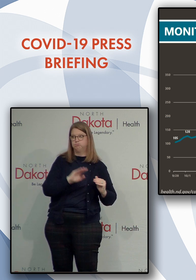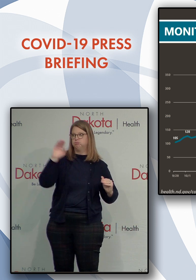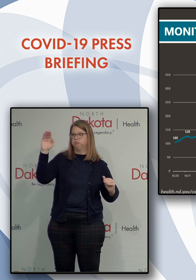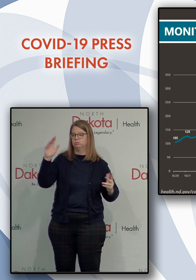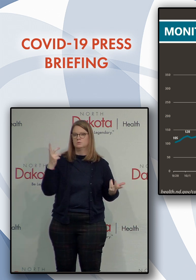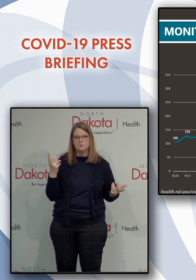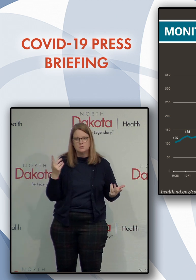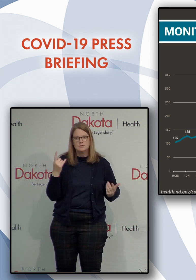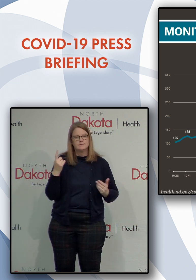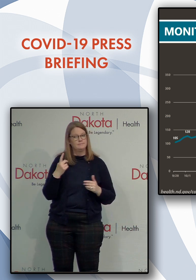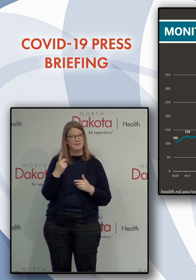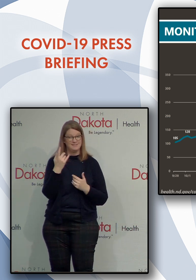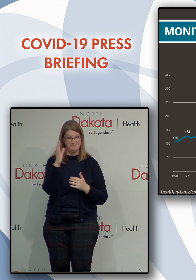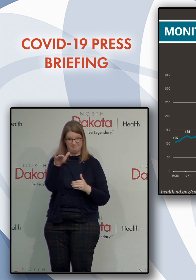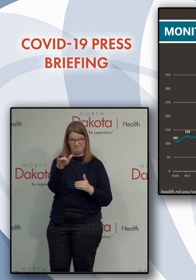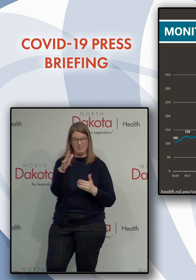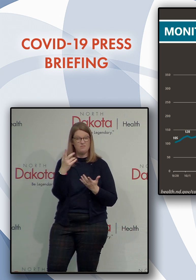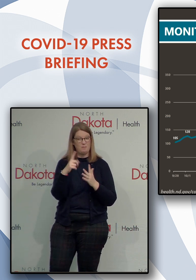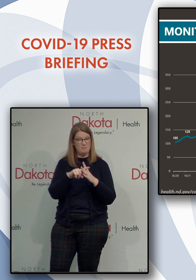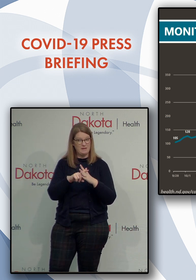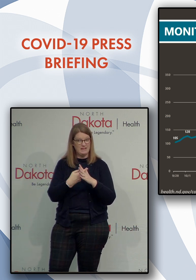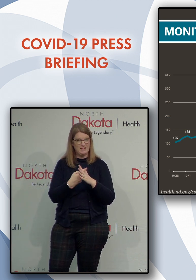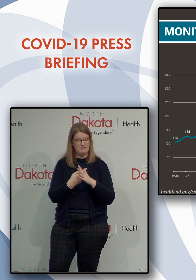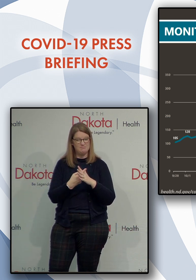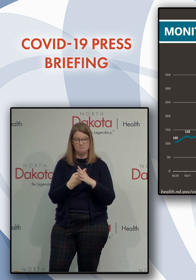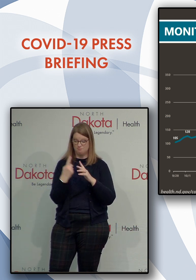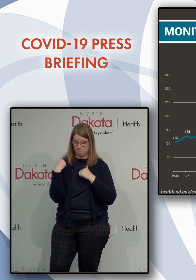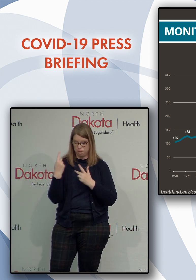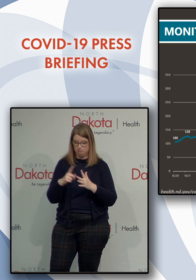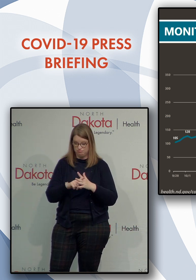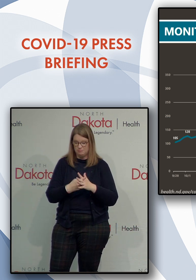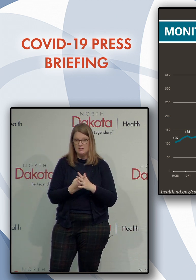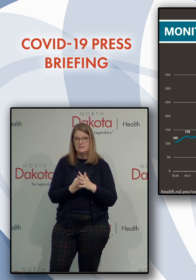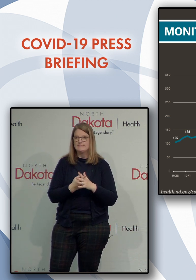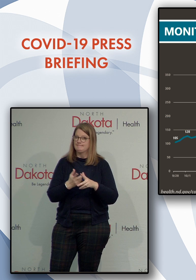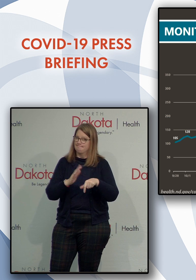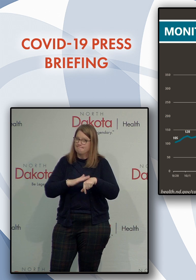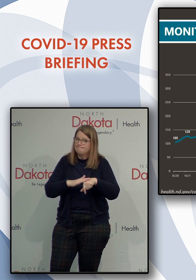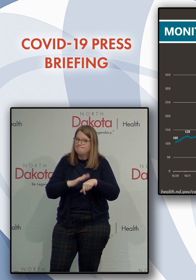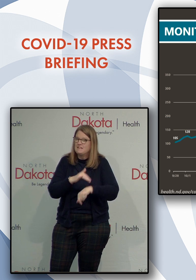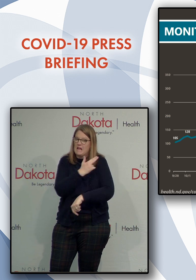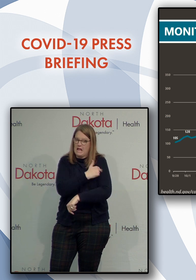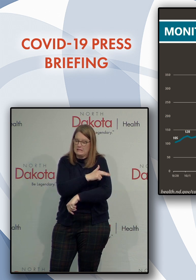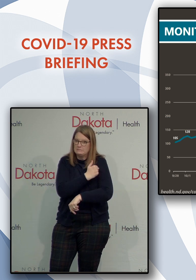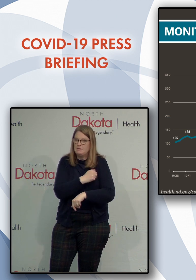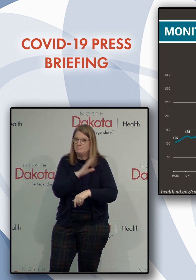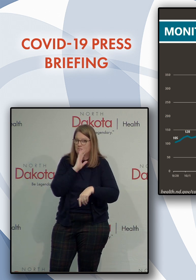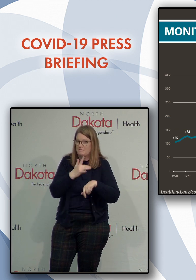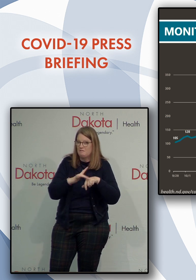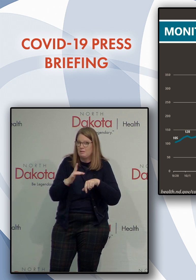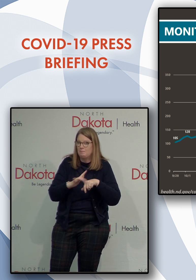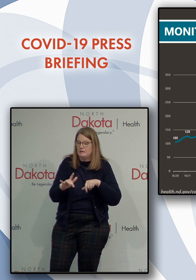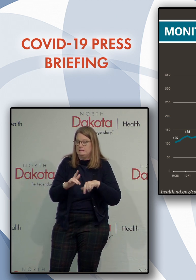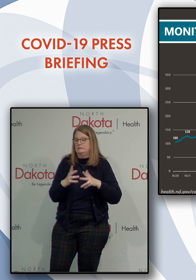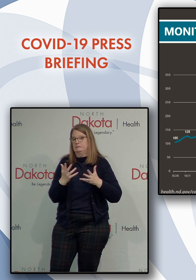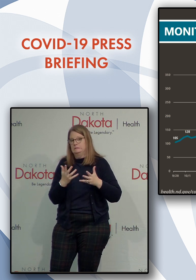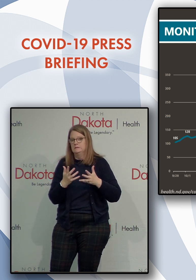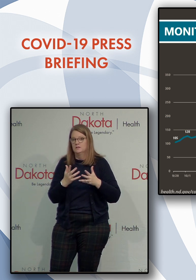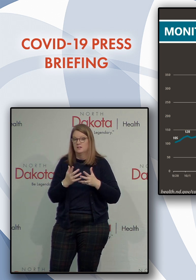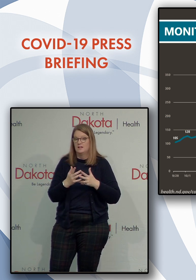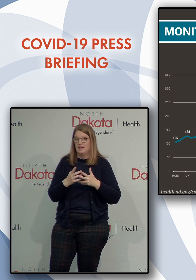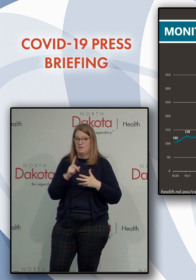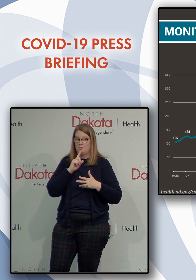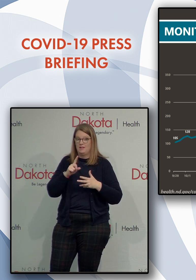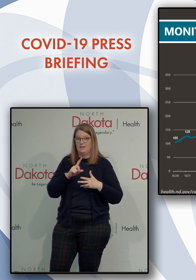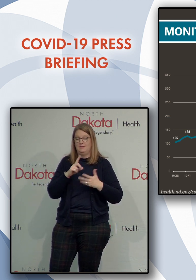us. We always said from the beginning that we were going to be watching hospital capacity as one of our guides, and we know that hospital capacity is driven